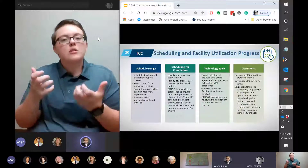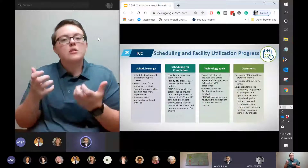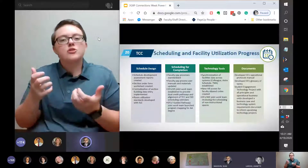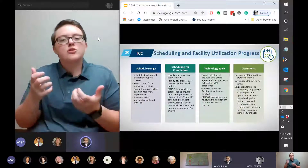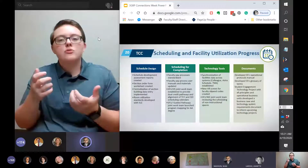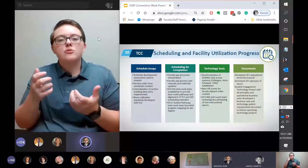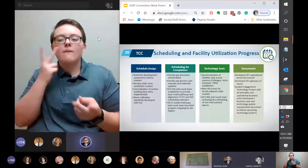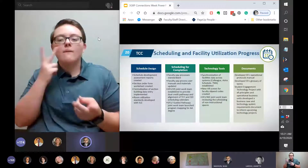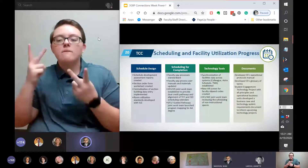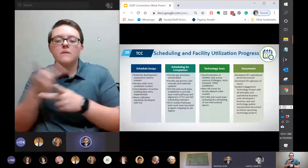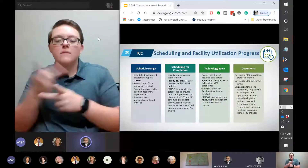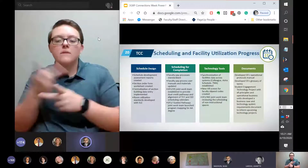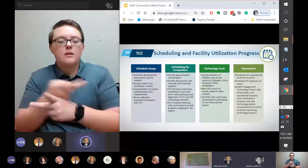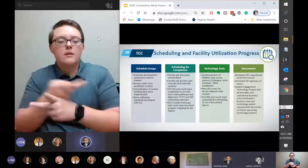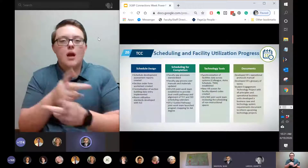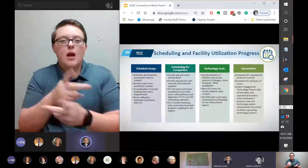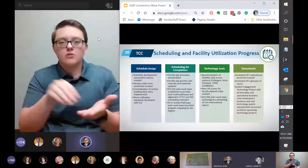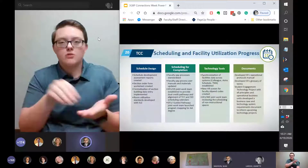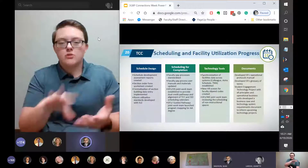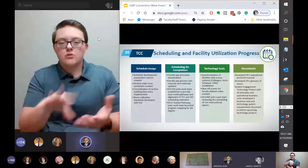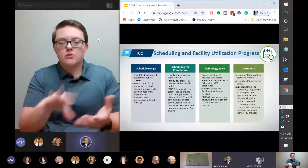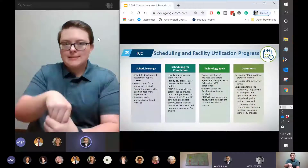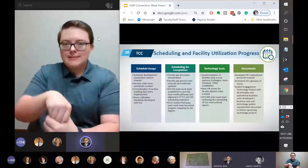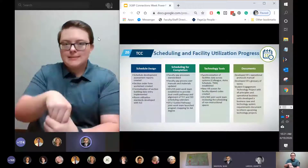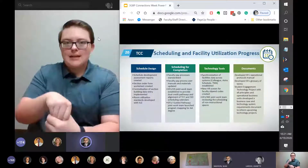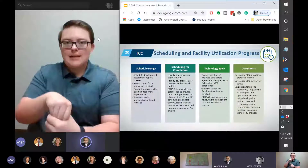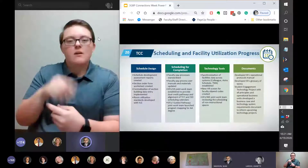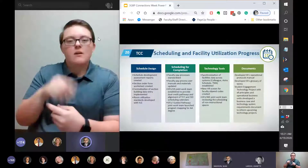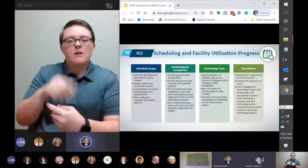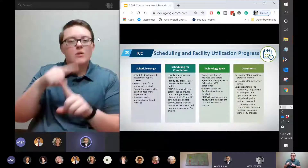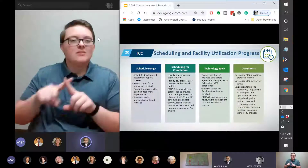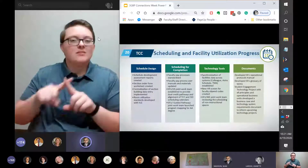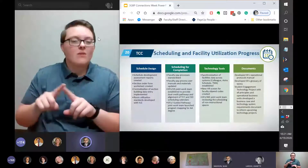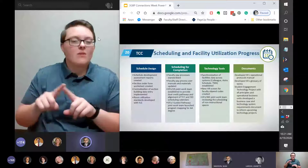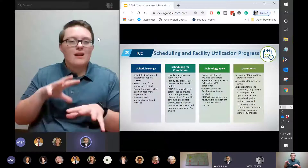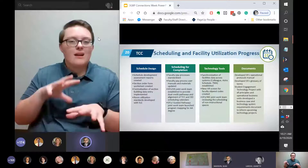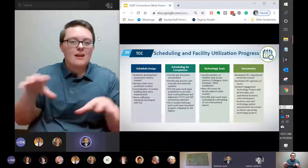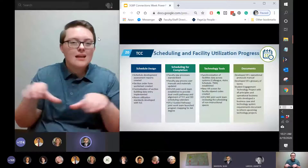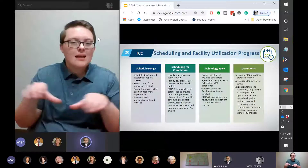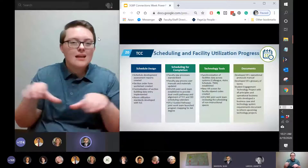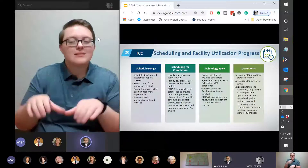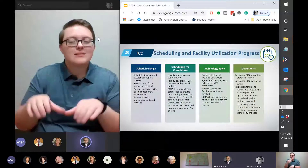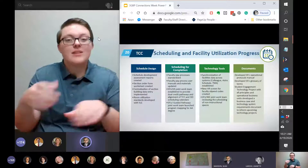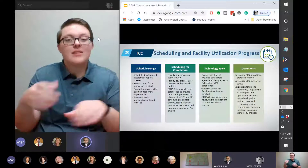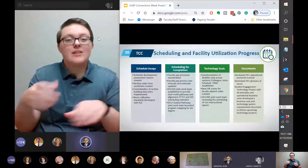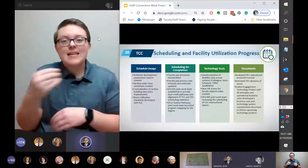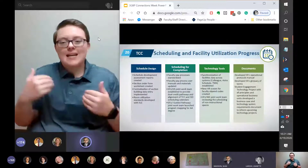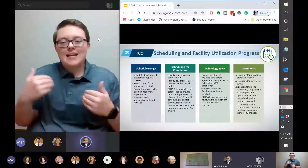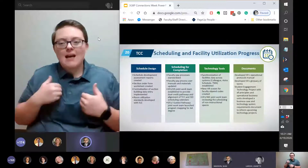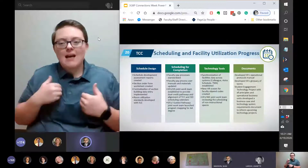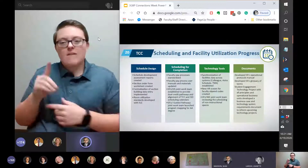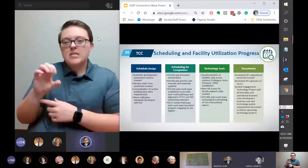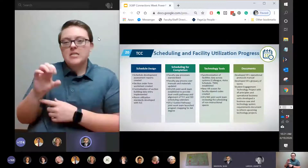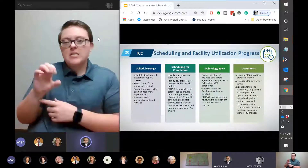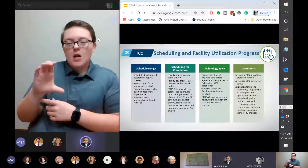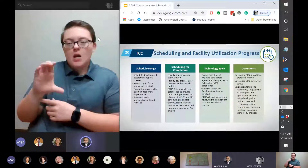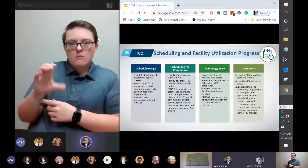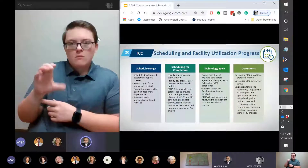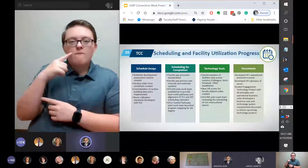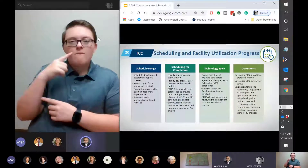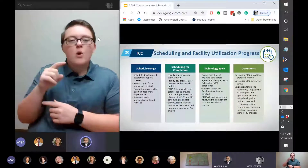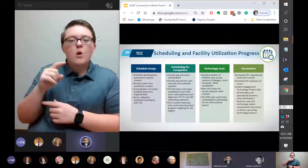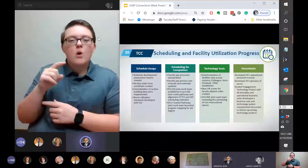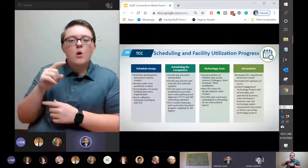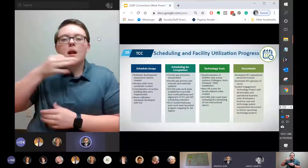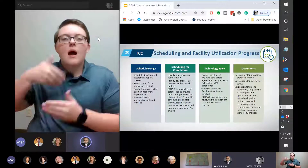various activities and providing a business case document to inform upcoming technology projects. And